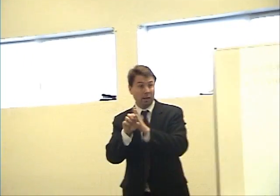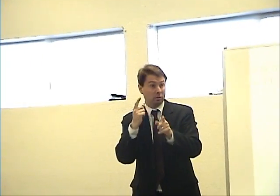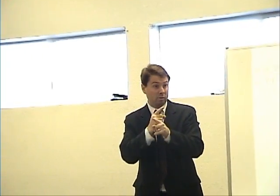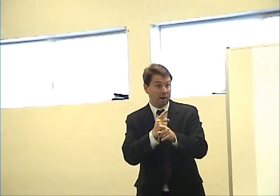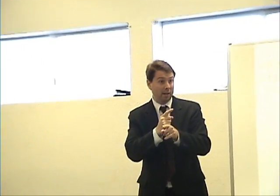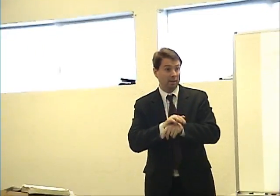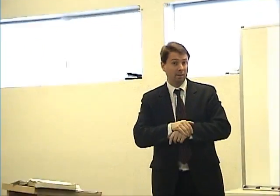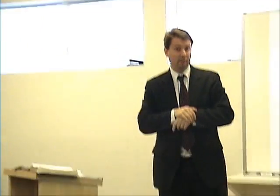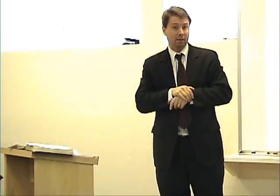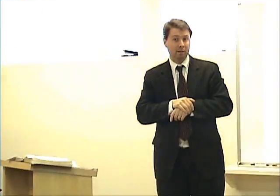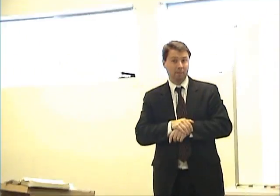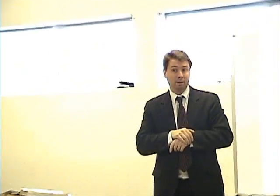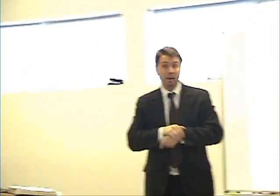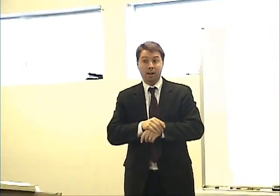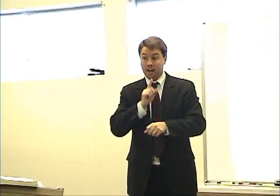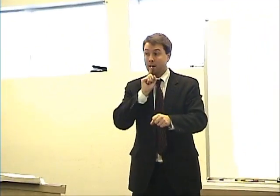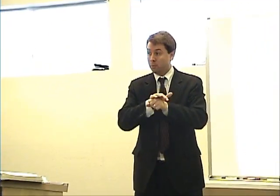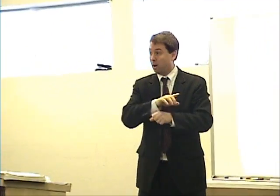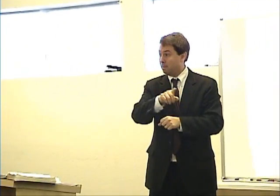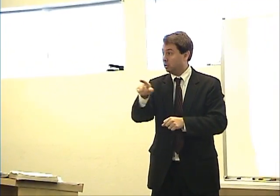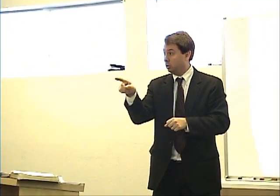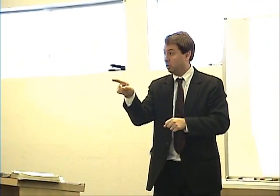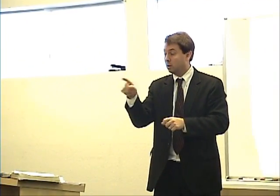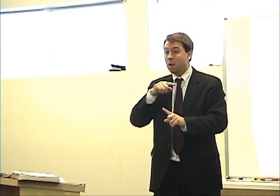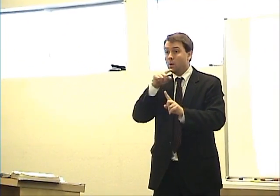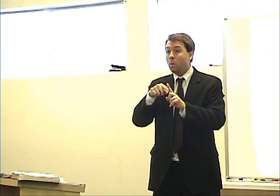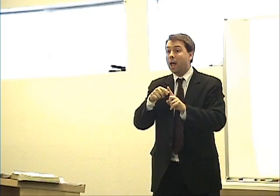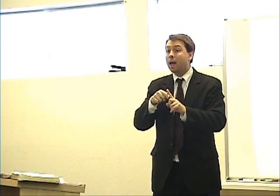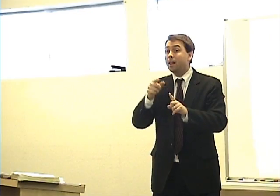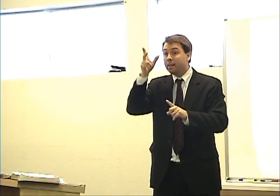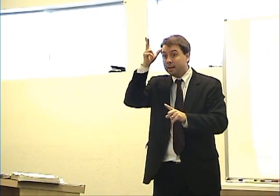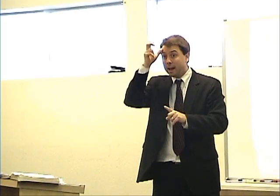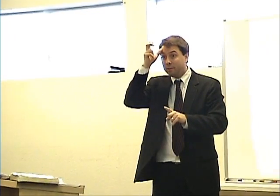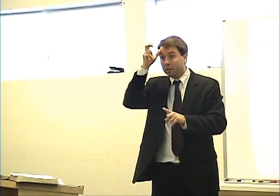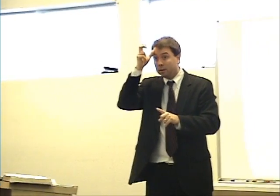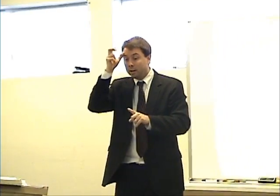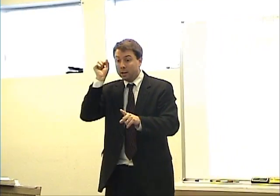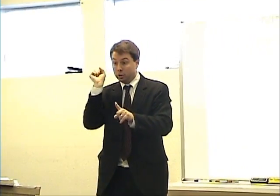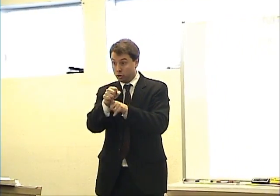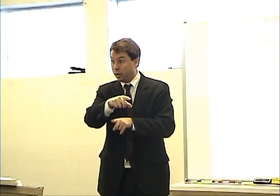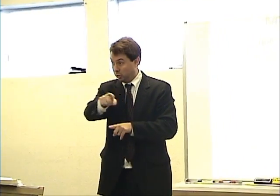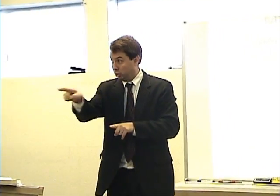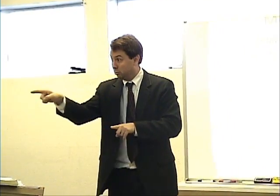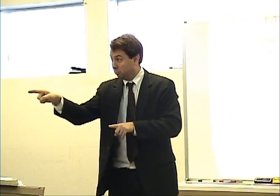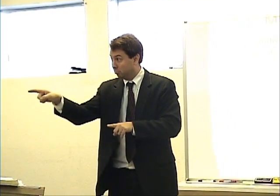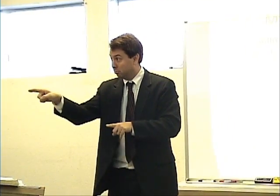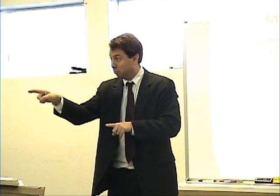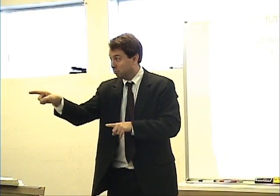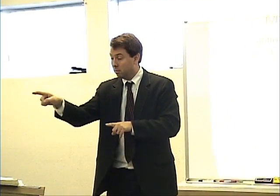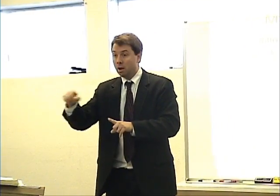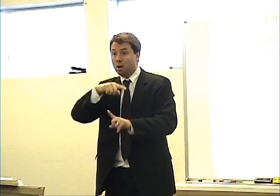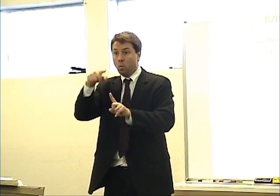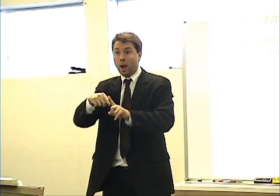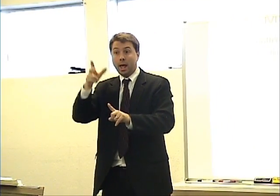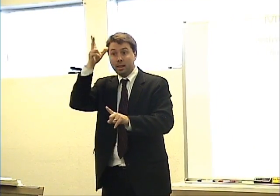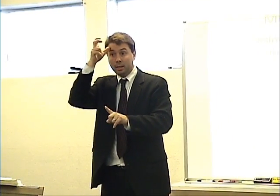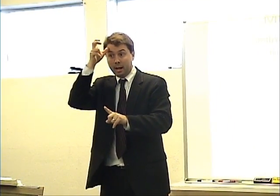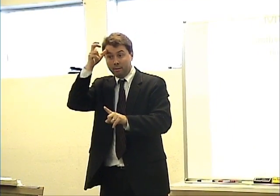picture, right? And I promise you, when the devil tricks you, when the devil